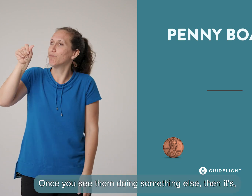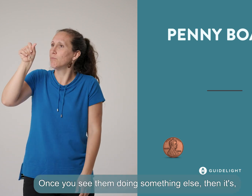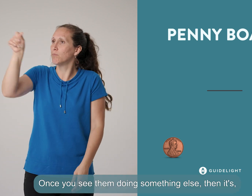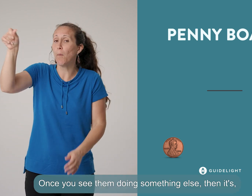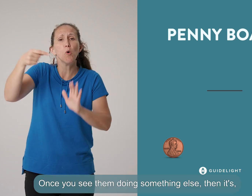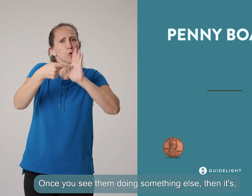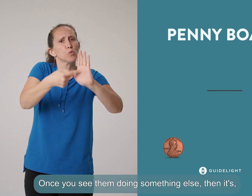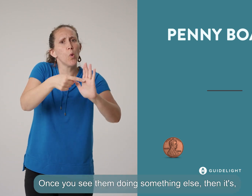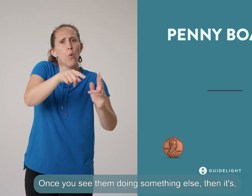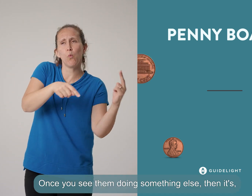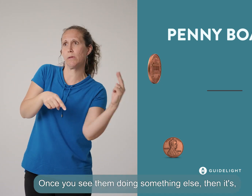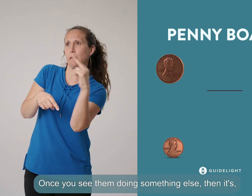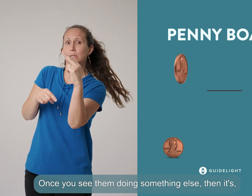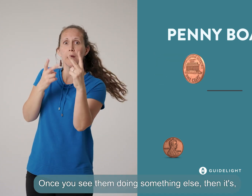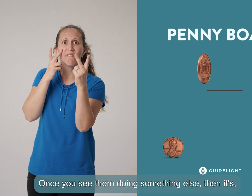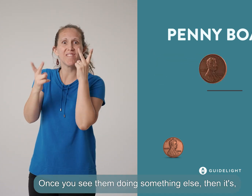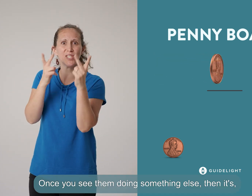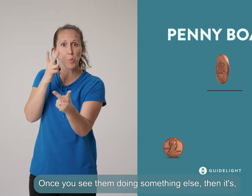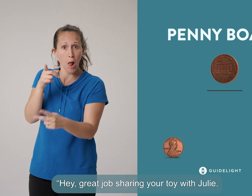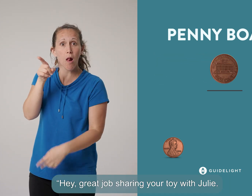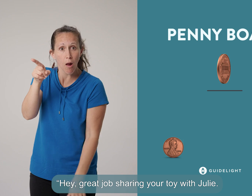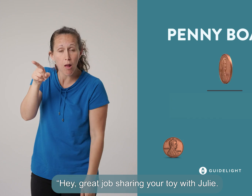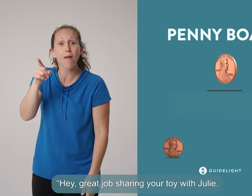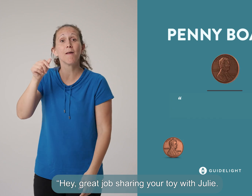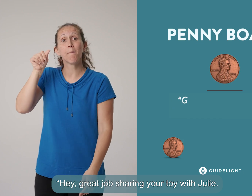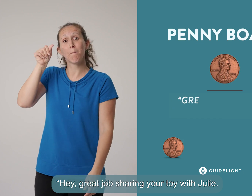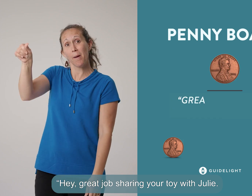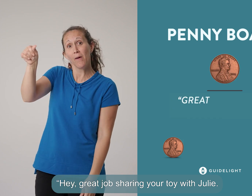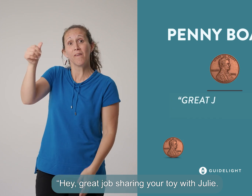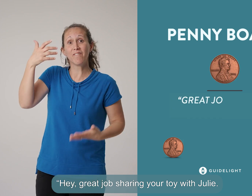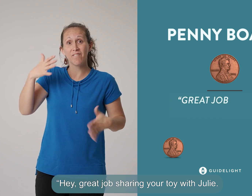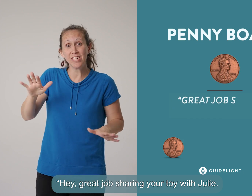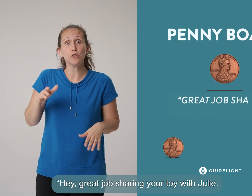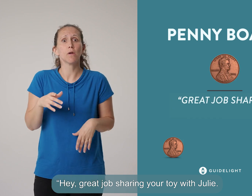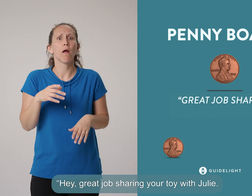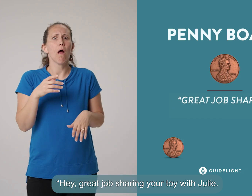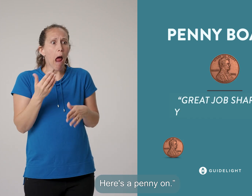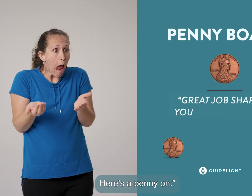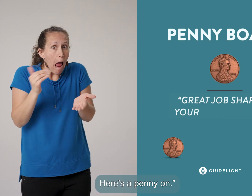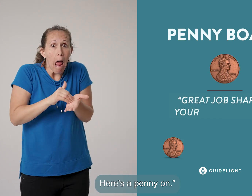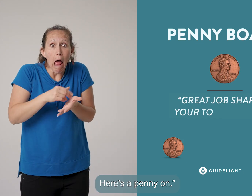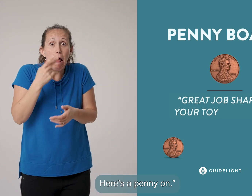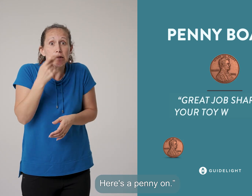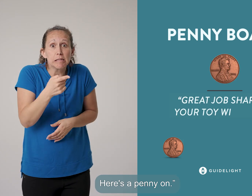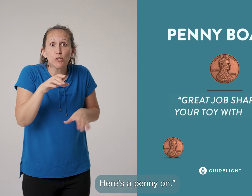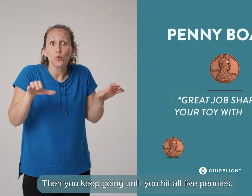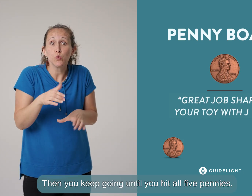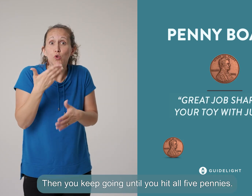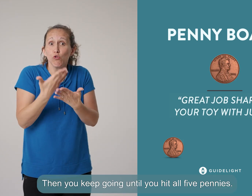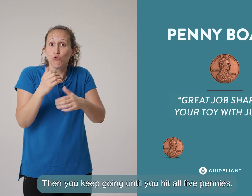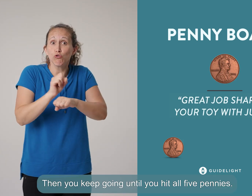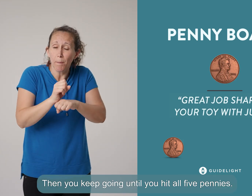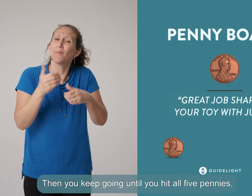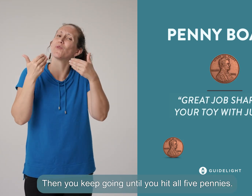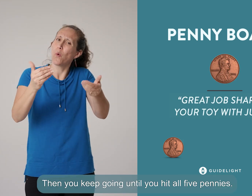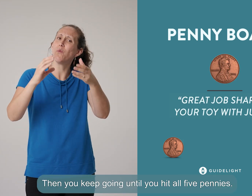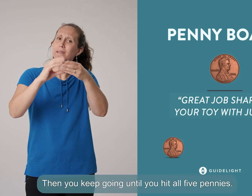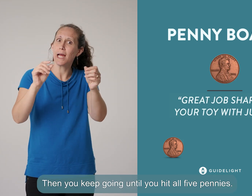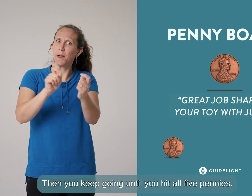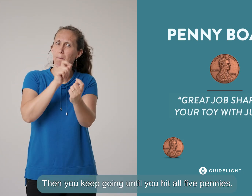Once you see them doing something else, then it's, "Hey, great job sharing your toy with Julie. Here's a penny on." Then you keep going until you hit all